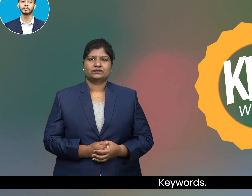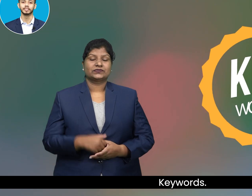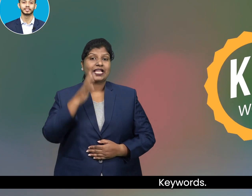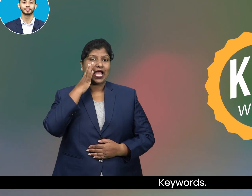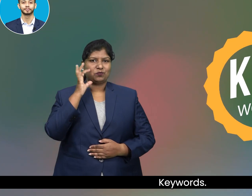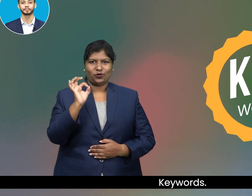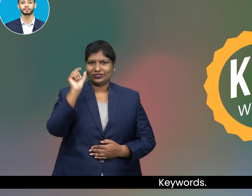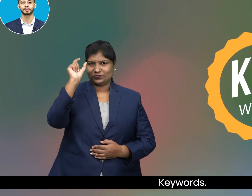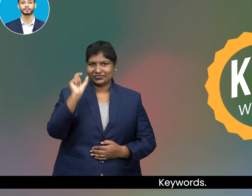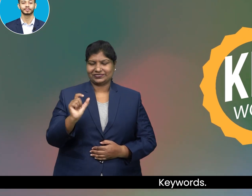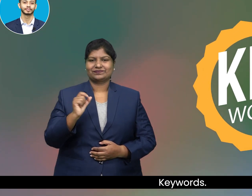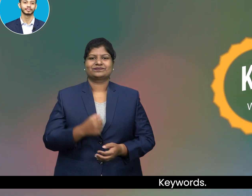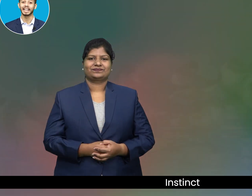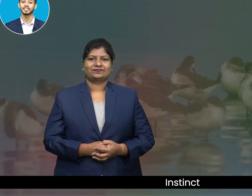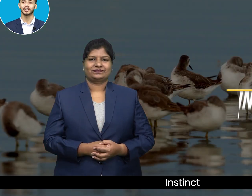Keywords: